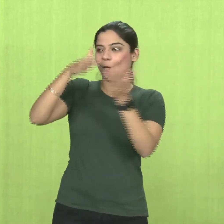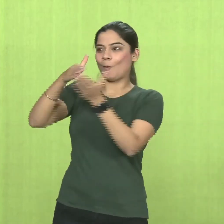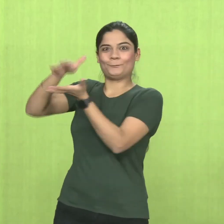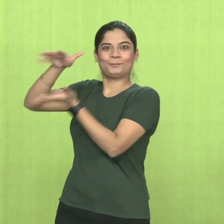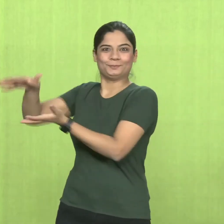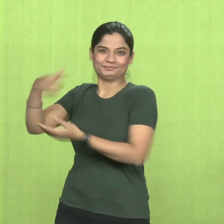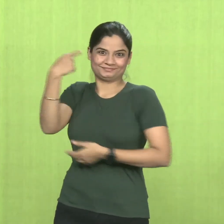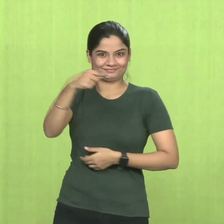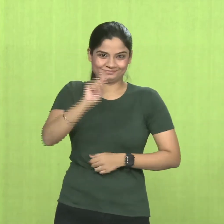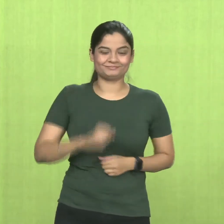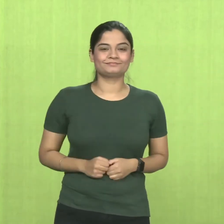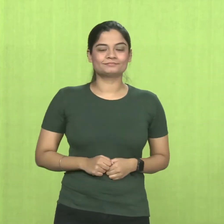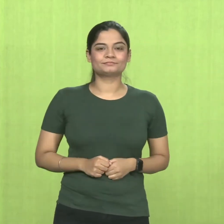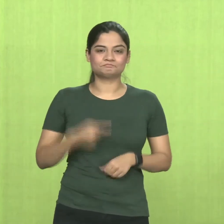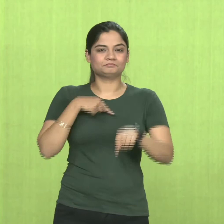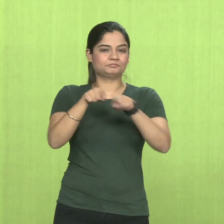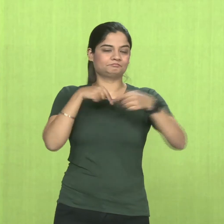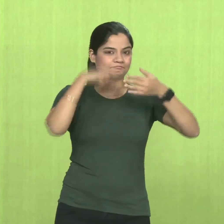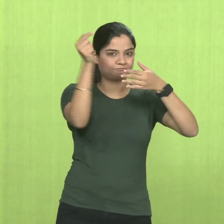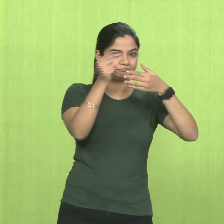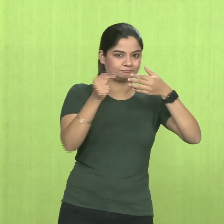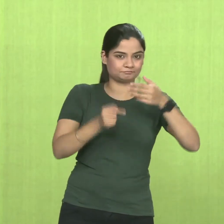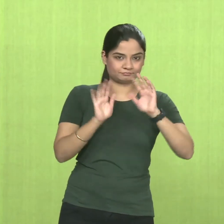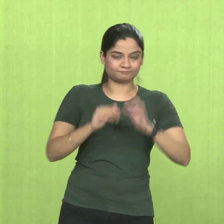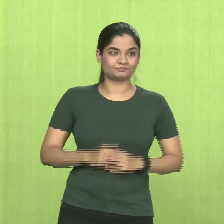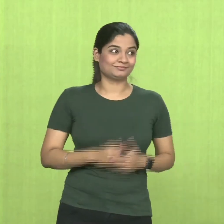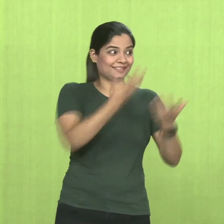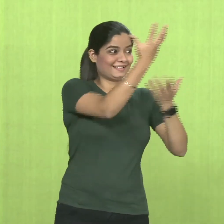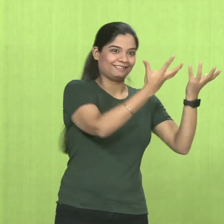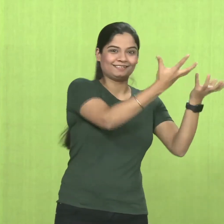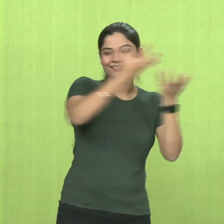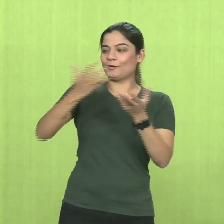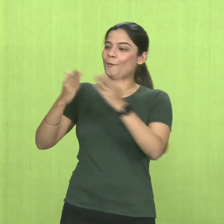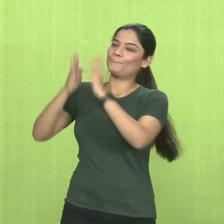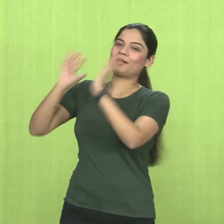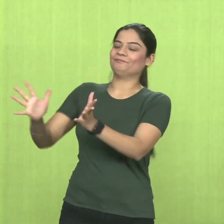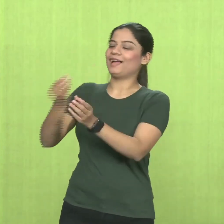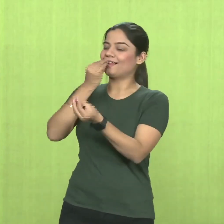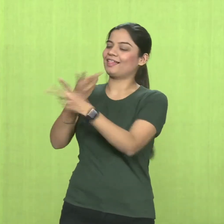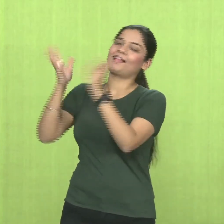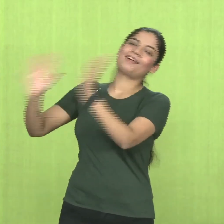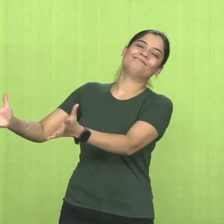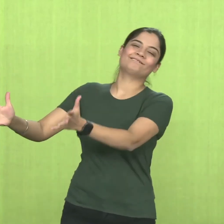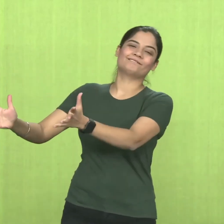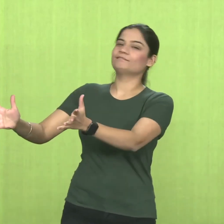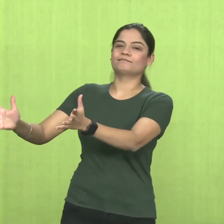Right? The food that we purchase could also spoil if it is not stored properly.